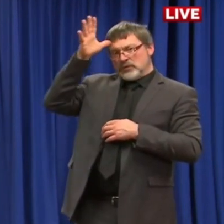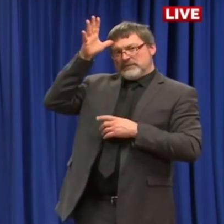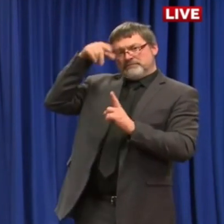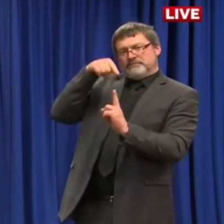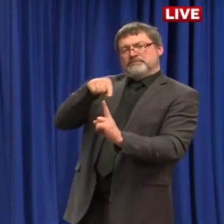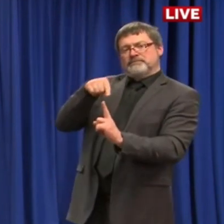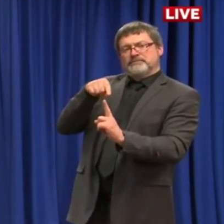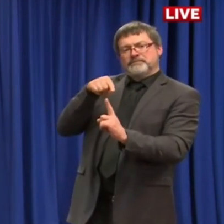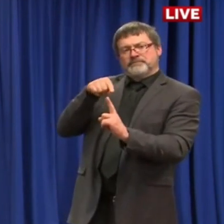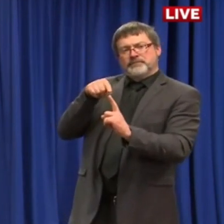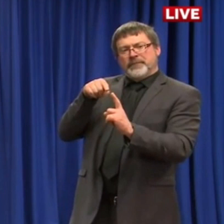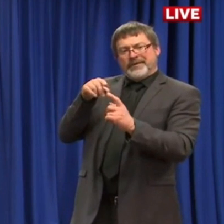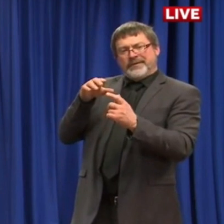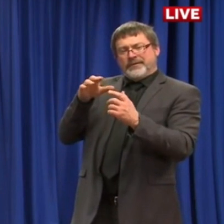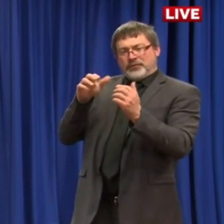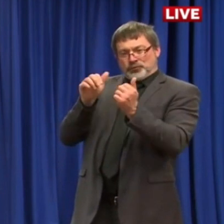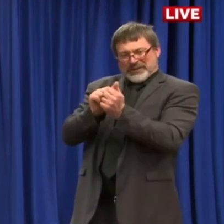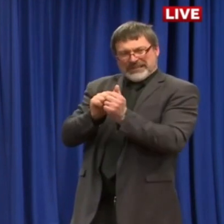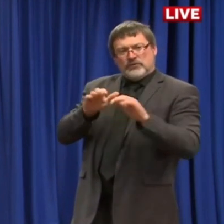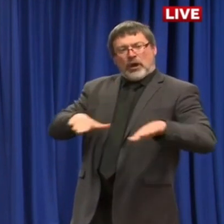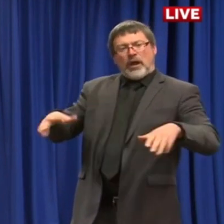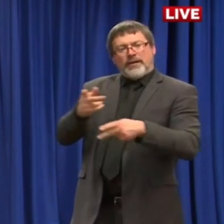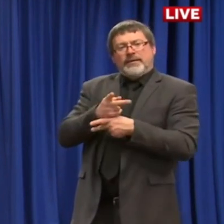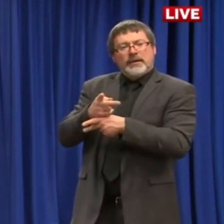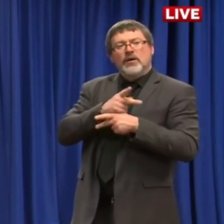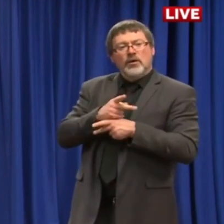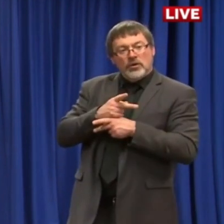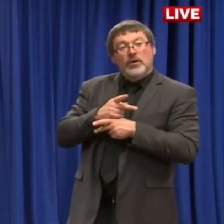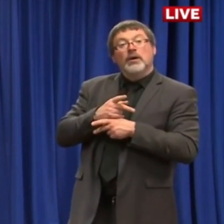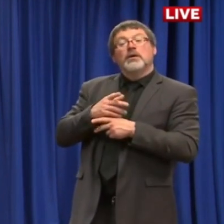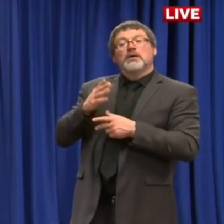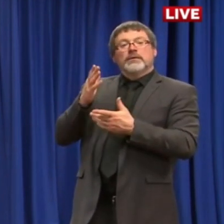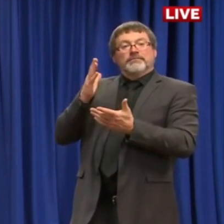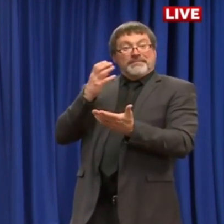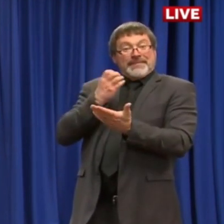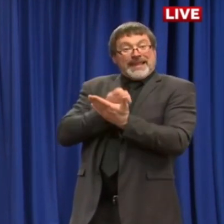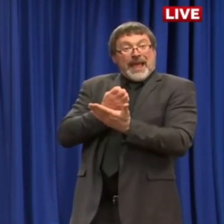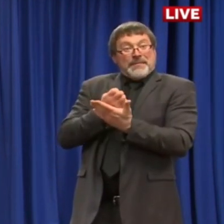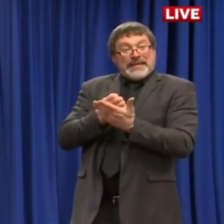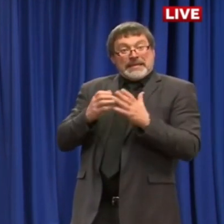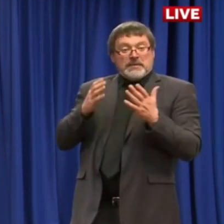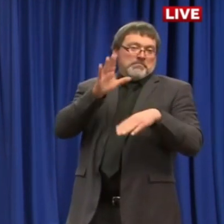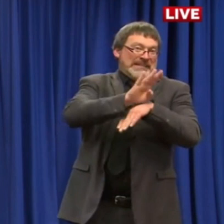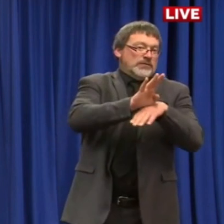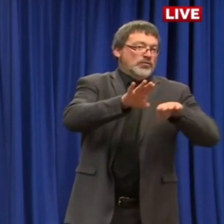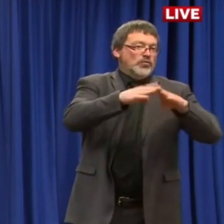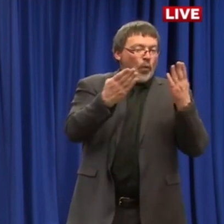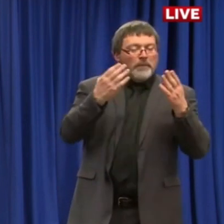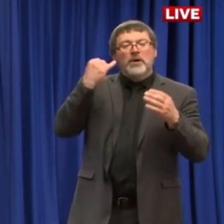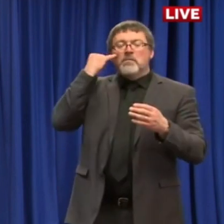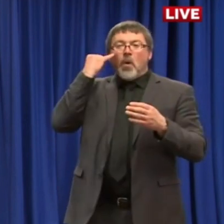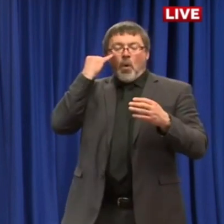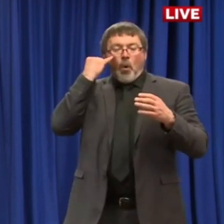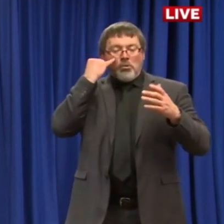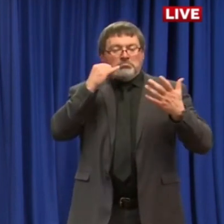childcare for kids who are too old for daycare but too young to be by themselves. What's going to happen for those families who've got those, 8